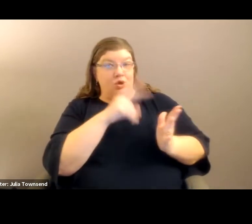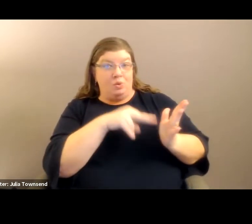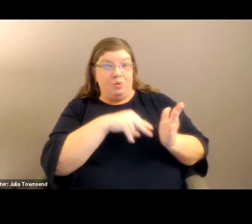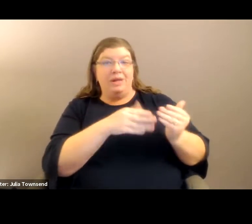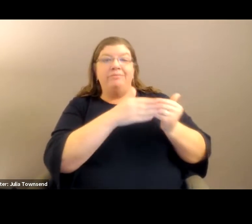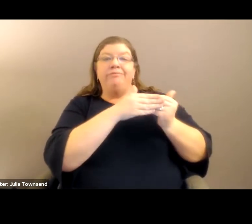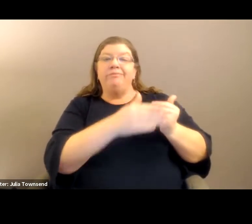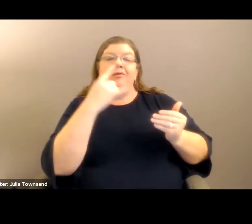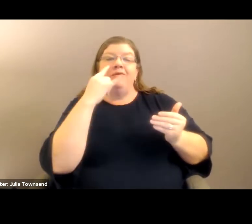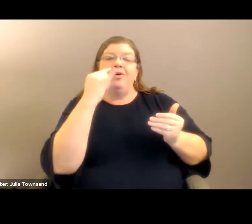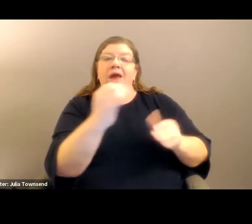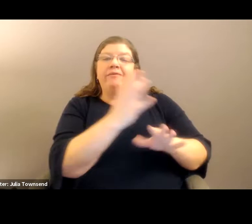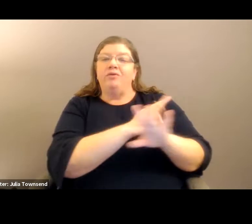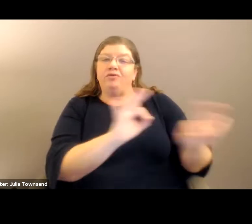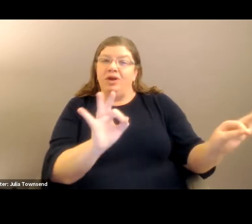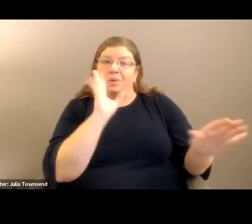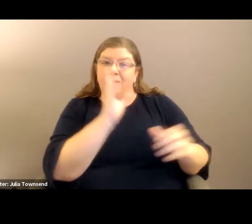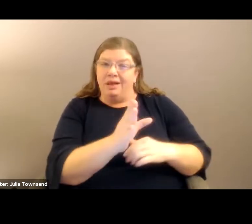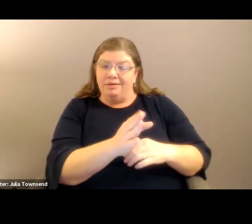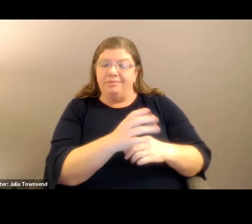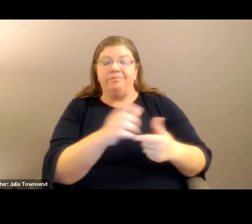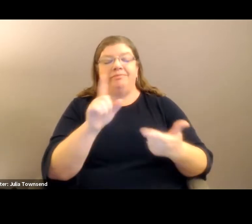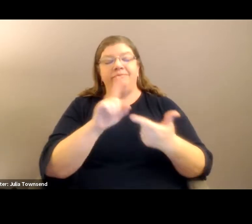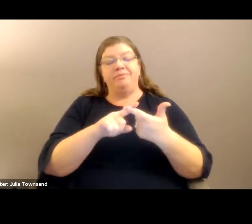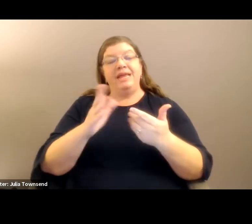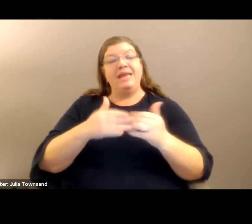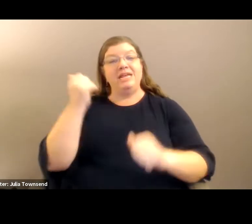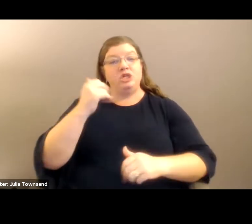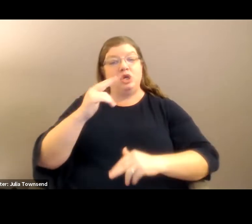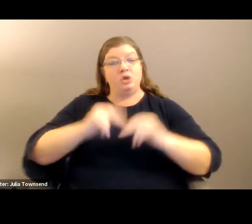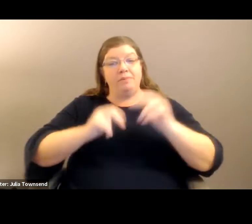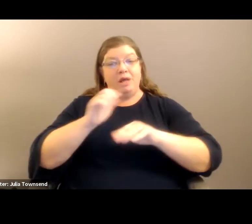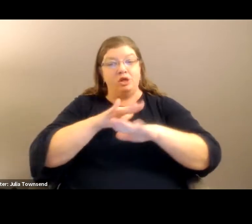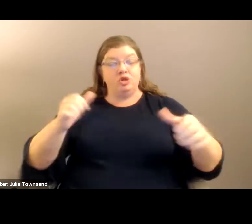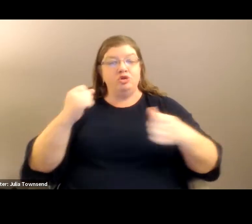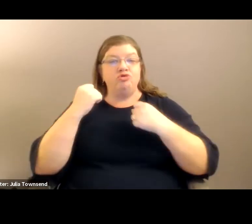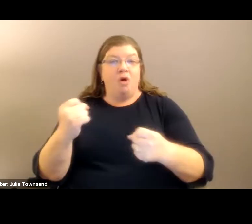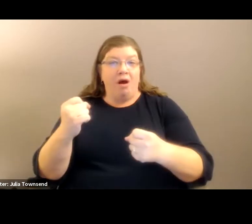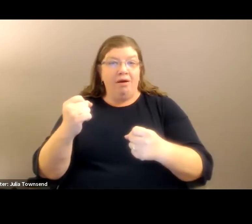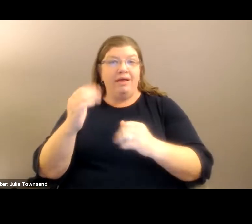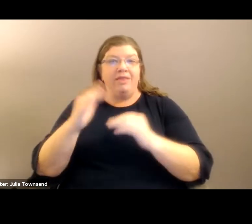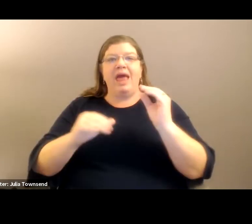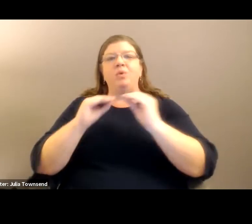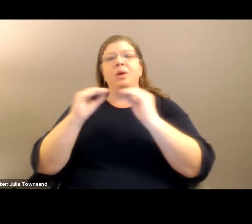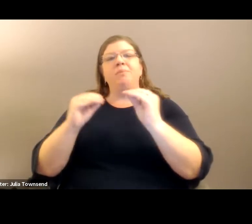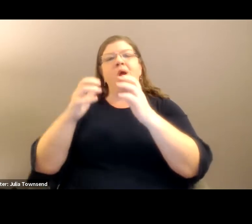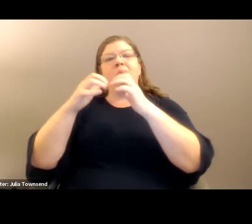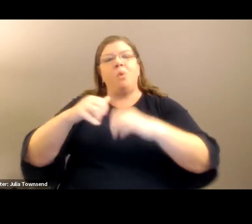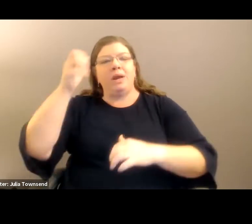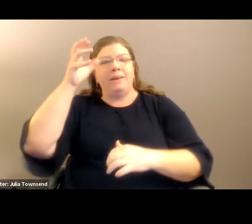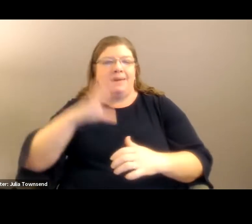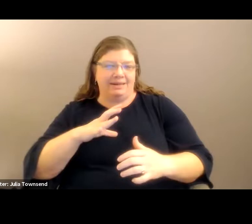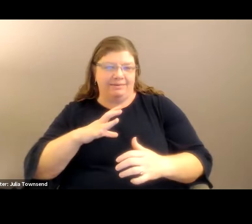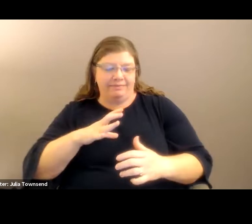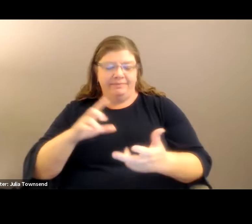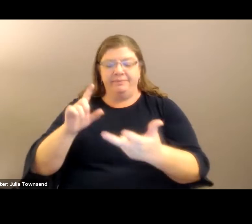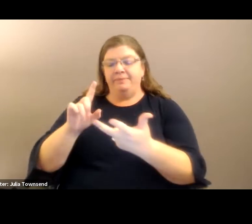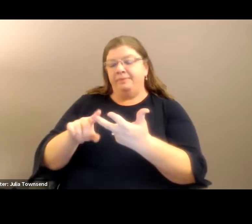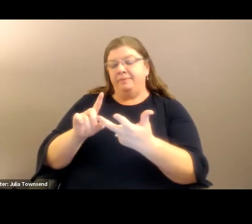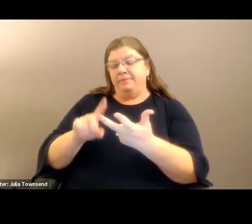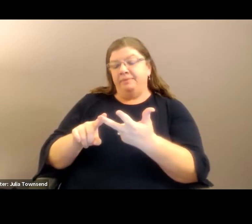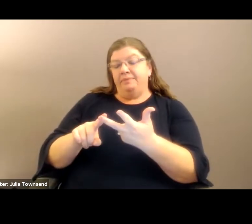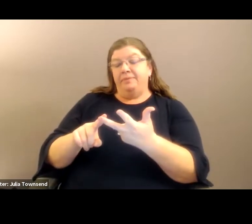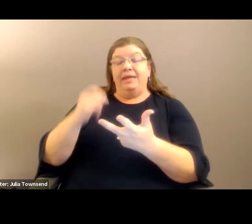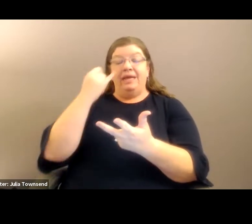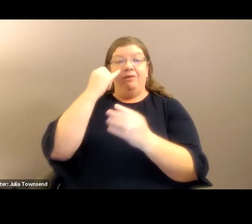be forever free. It is easier to build strong children than to repair broken men. And if there